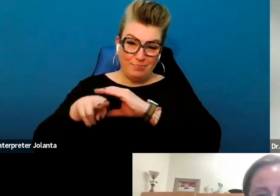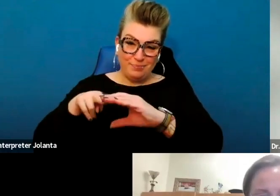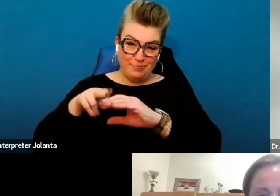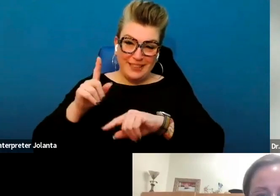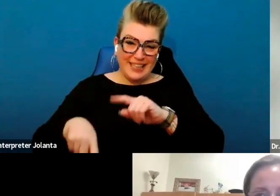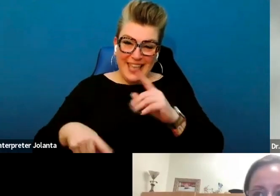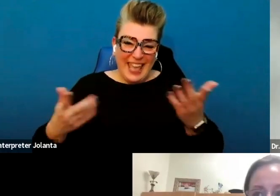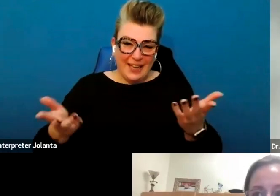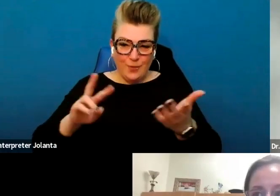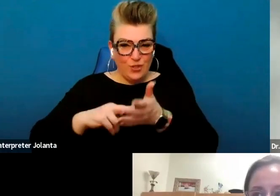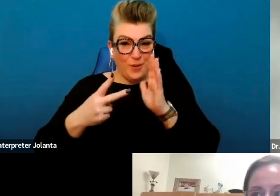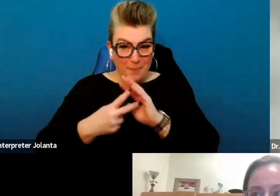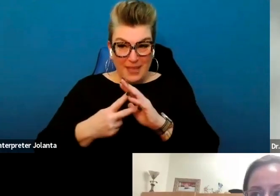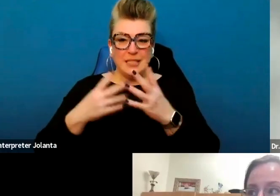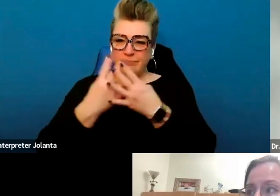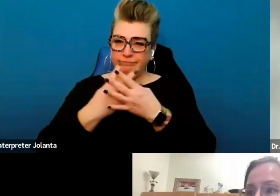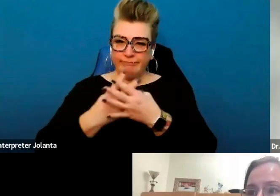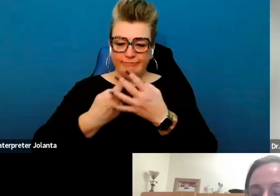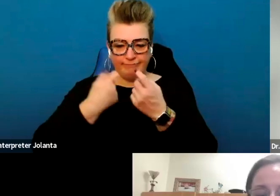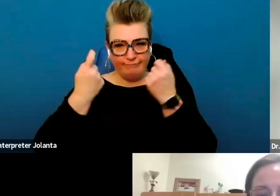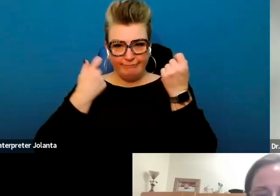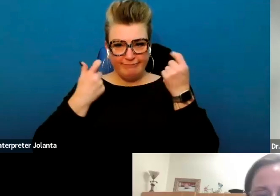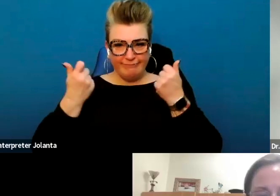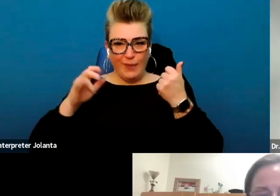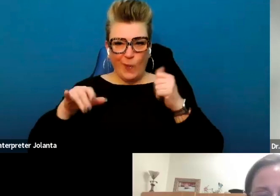bunch of those kids, you know, to start.